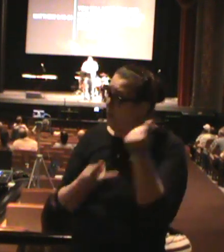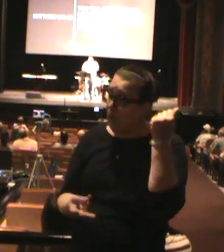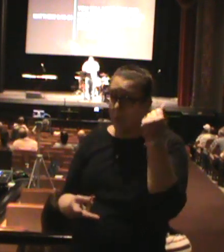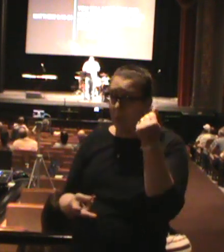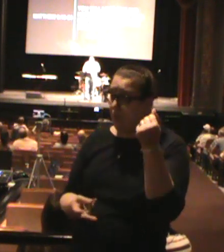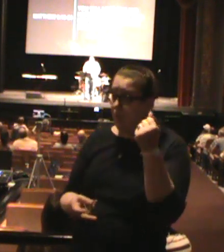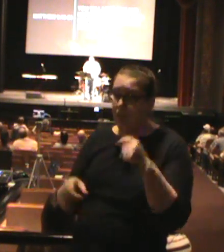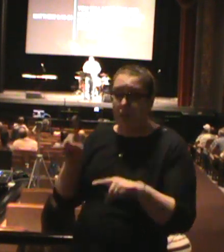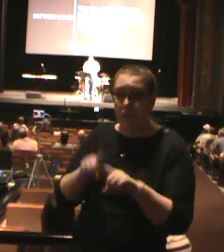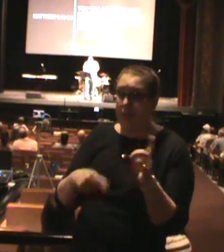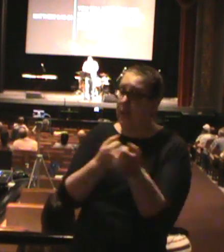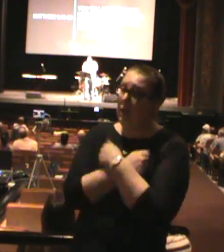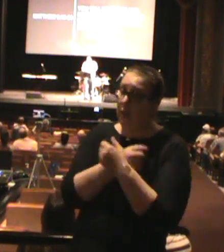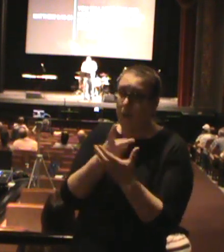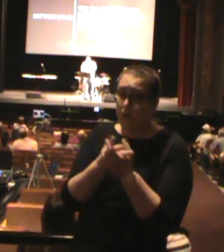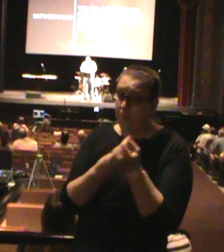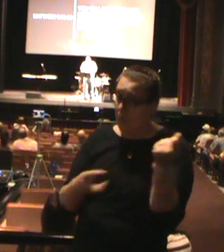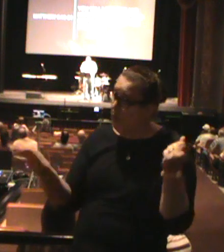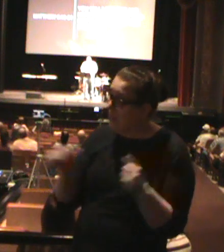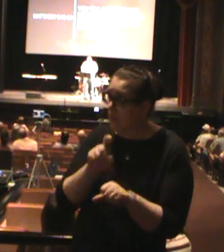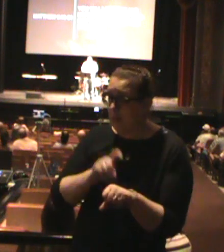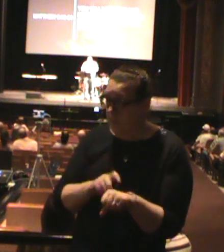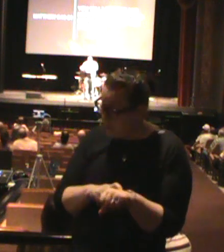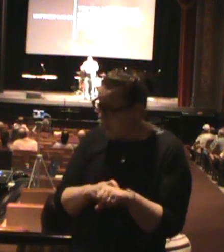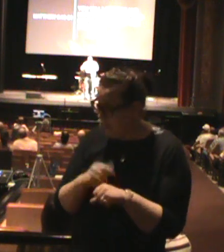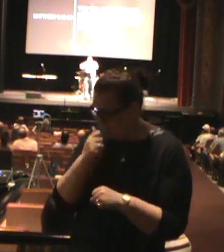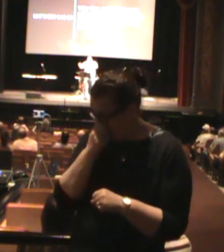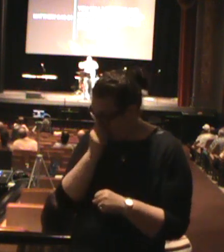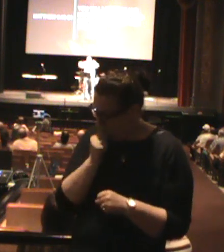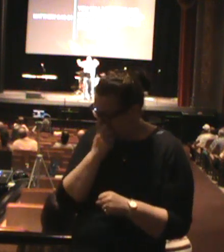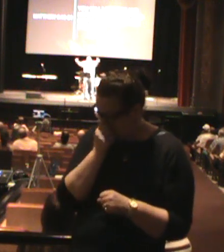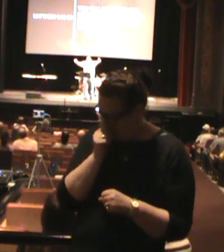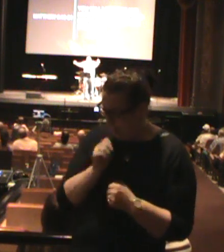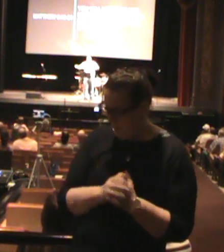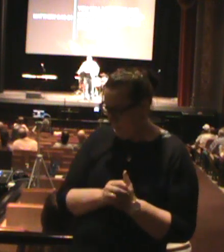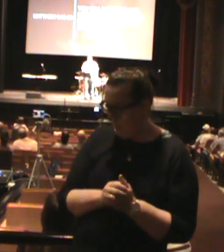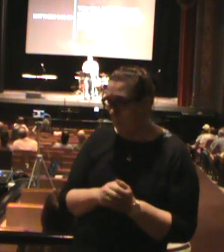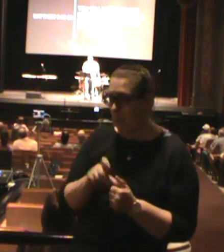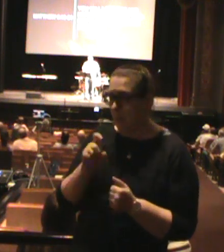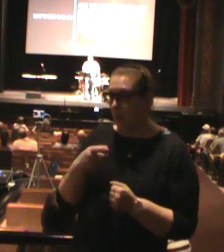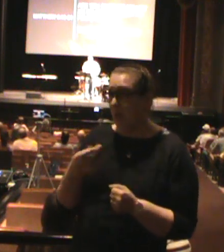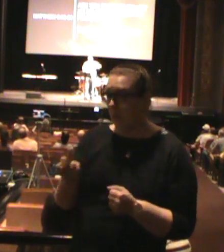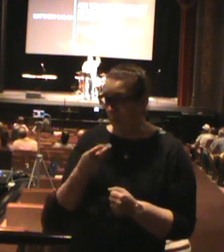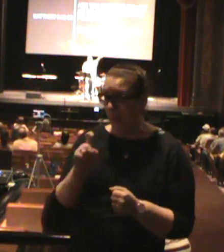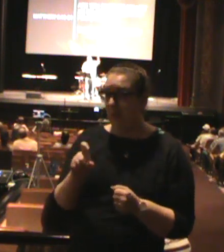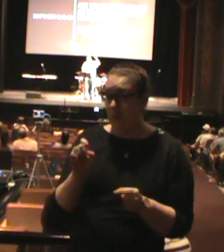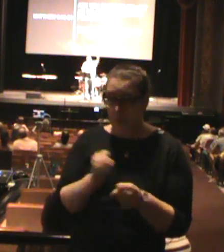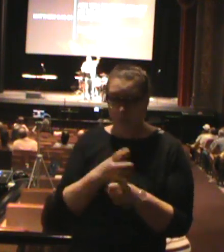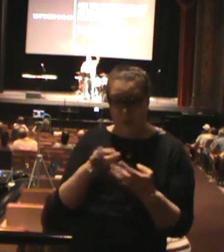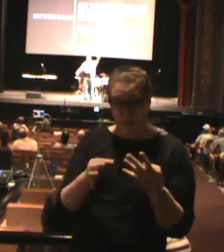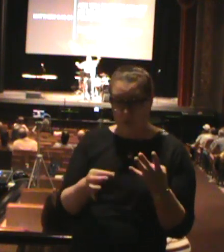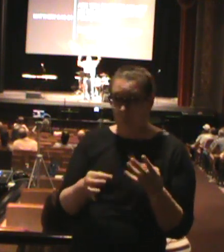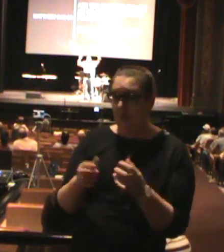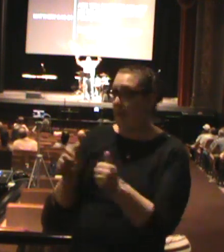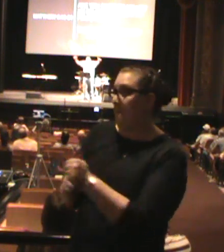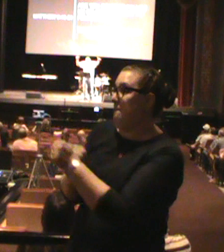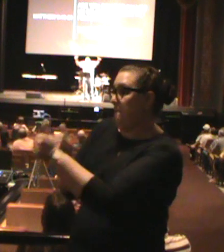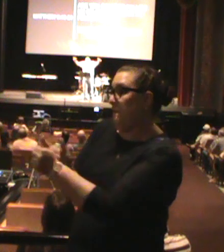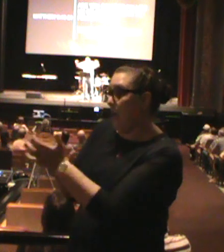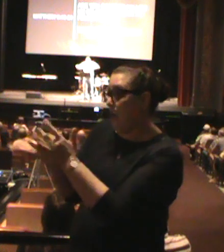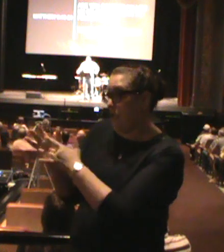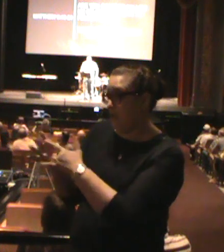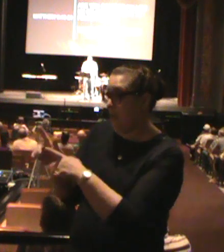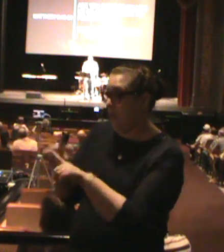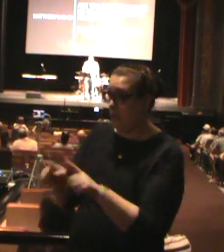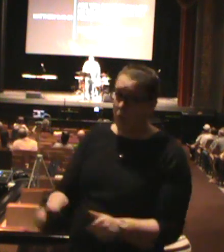you can't love both at the same time. So Jesus closes out the section by really calling his disciples to make a choice. Are you going to follow me, or are you going to follow